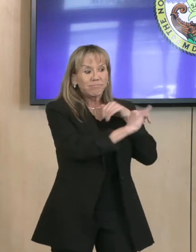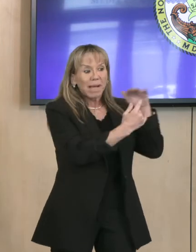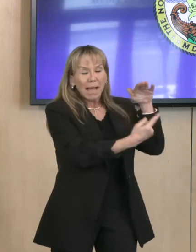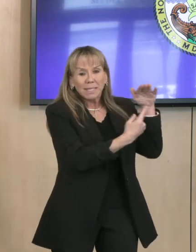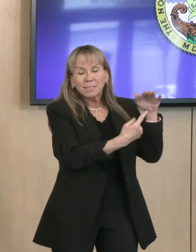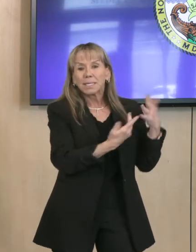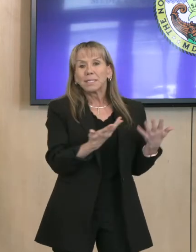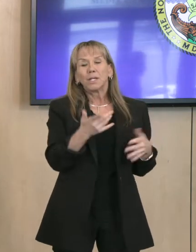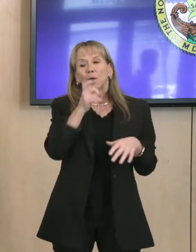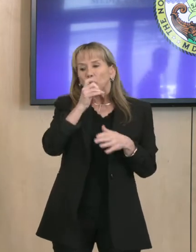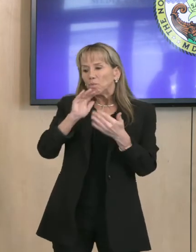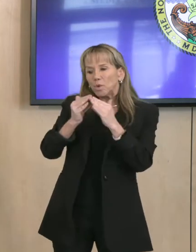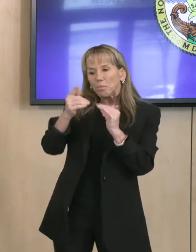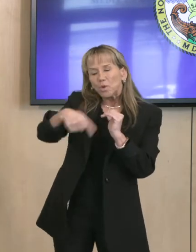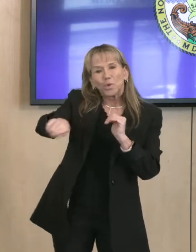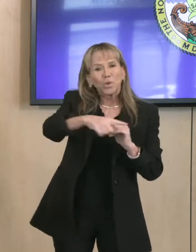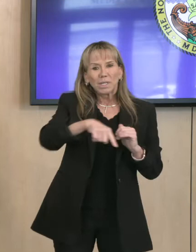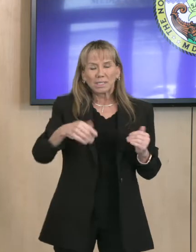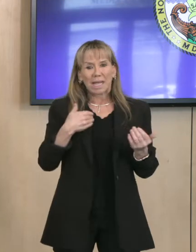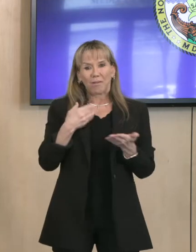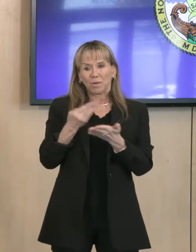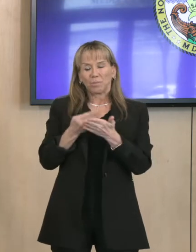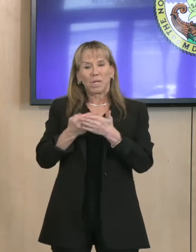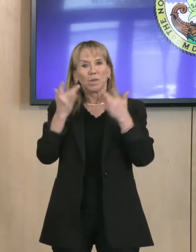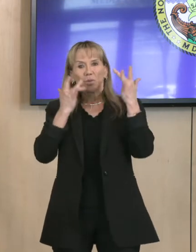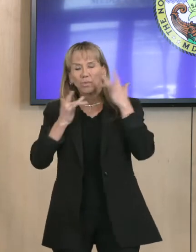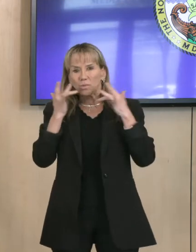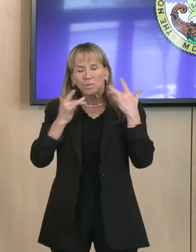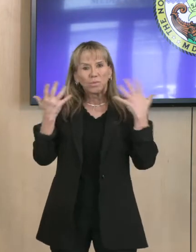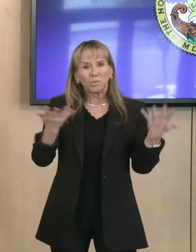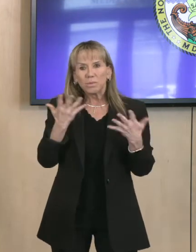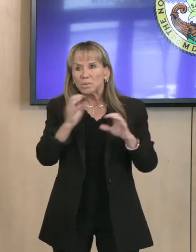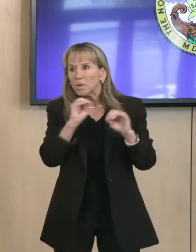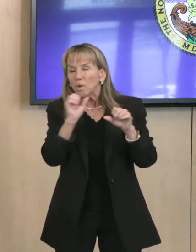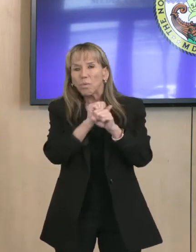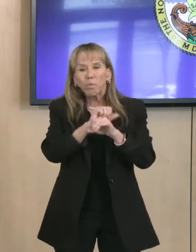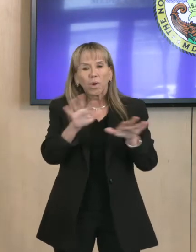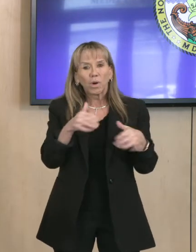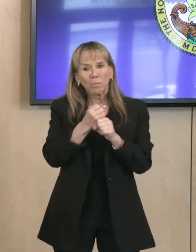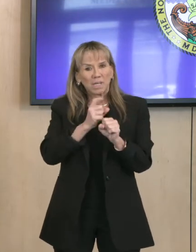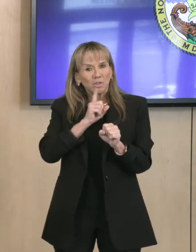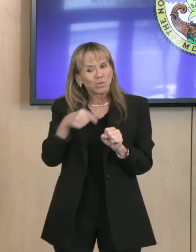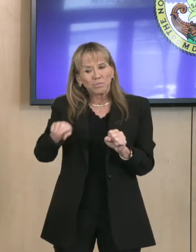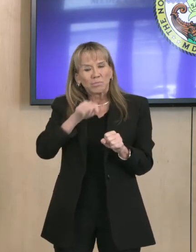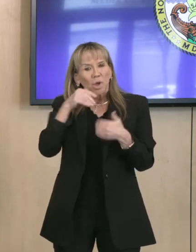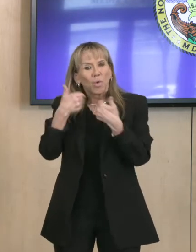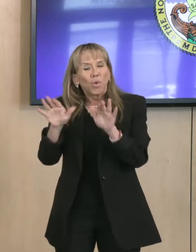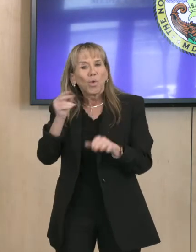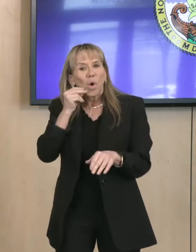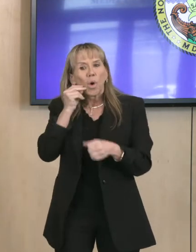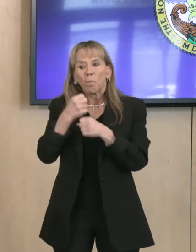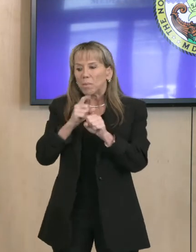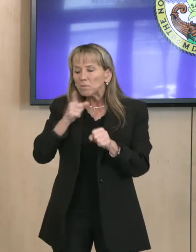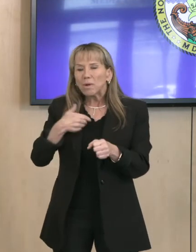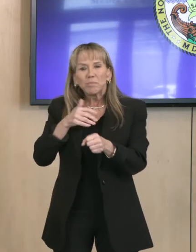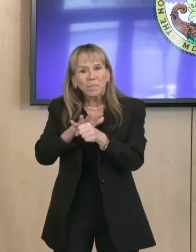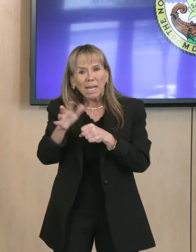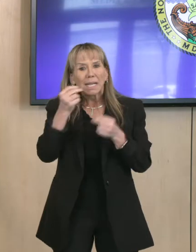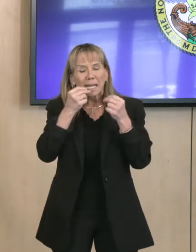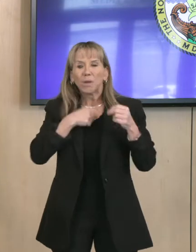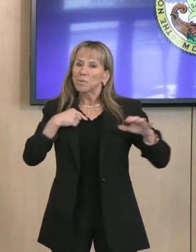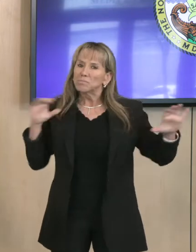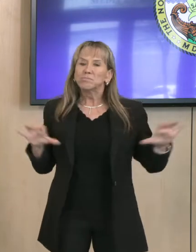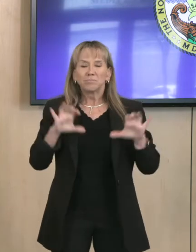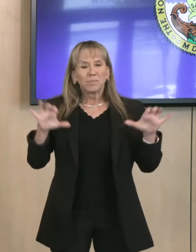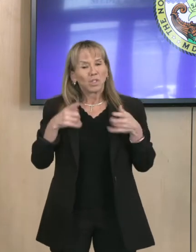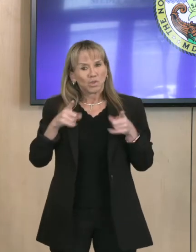economically impacted, to ensure that people don't lose their home, that they have food, to make sure that we are doing everything we can